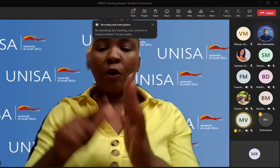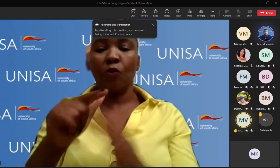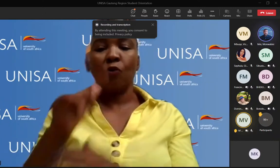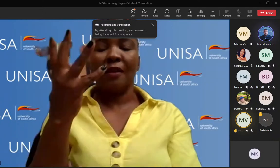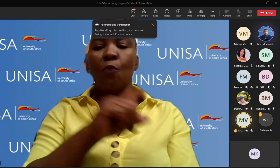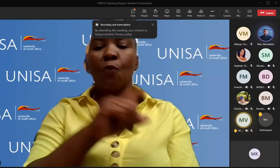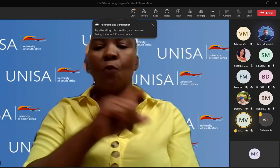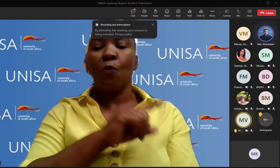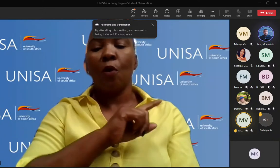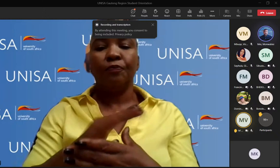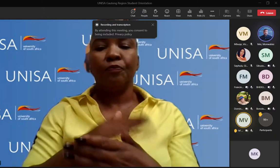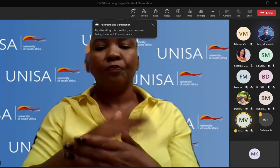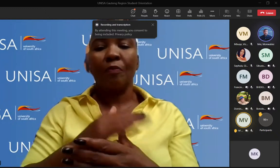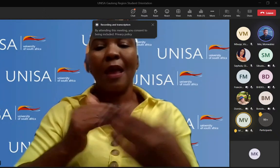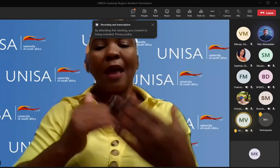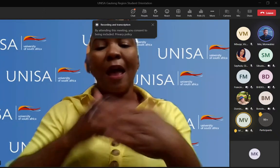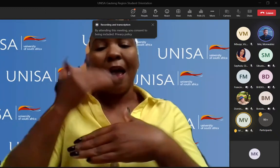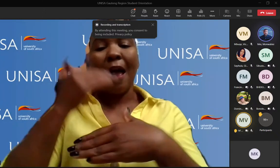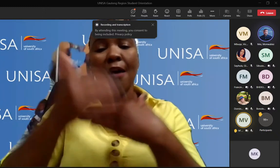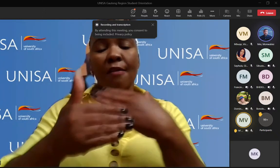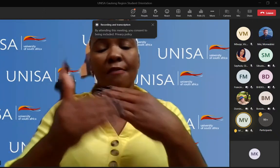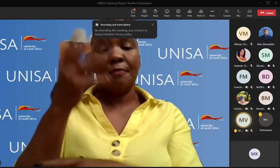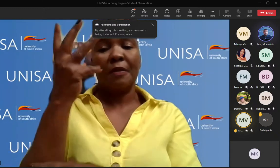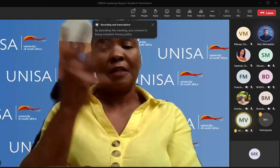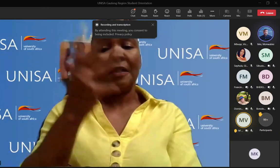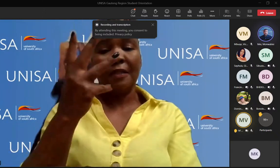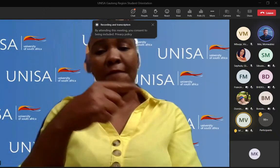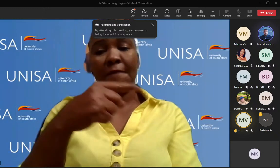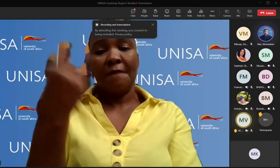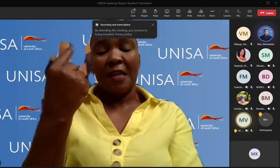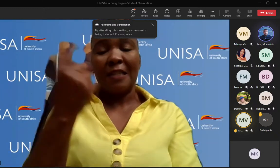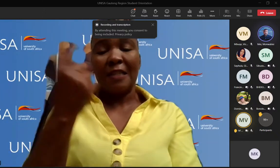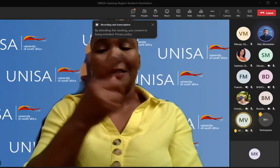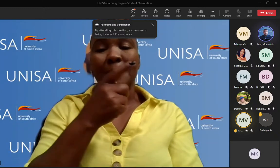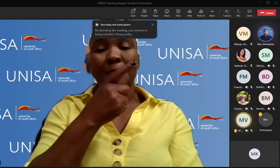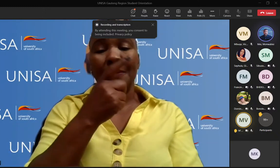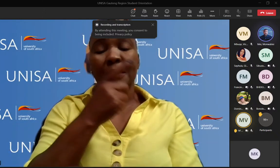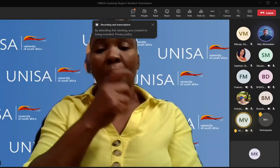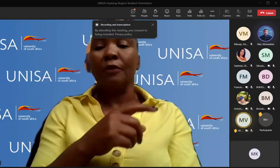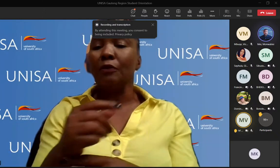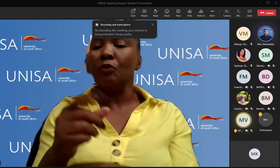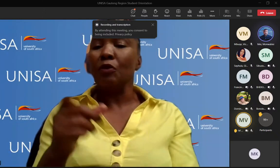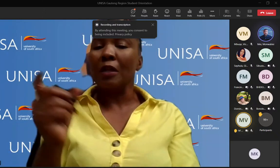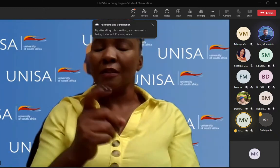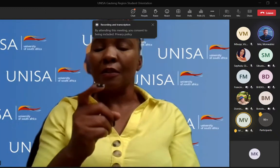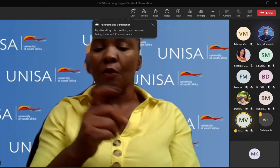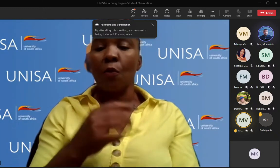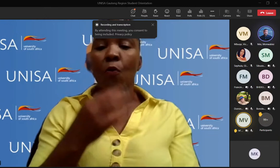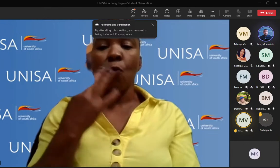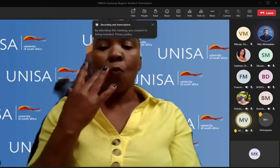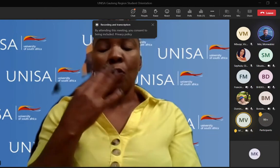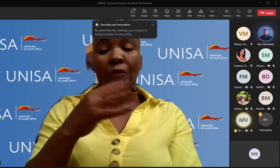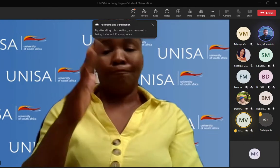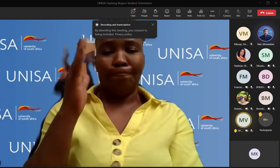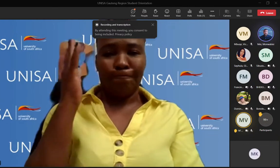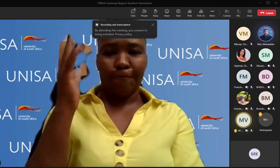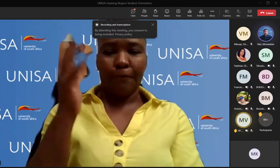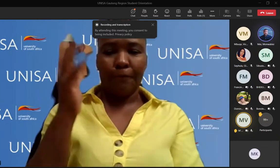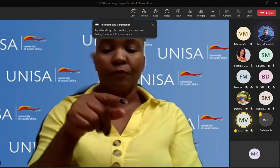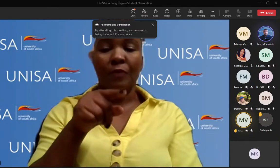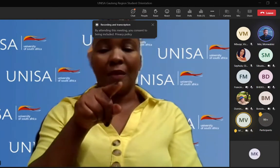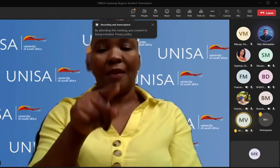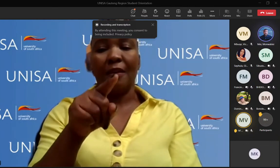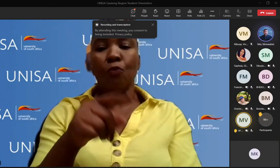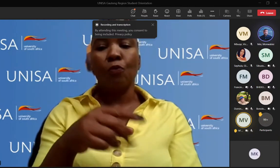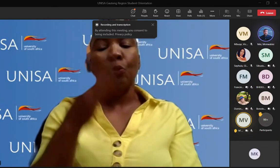after the presentation of the first Speaker when it comes through when you raise your hand we will be able to acknowledge